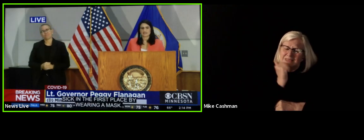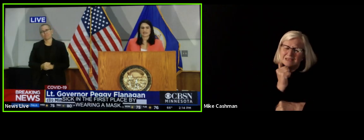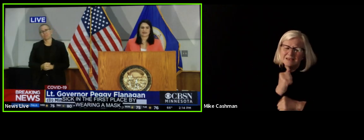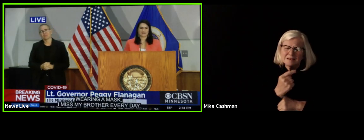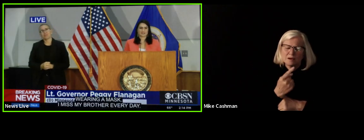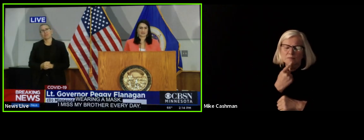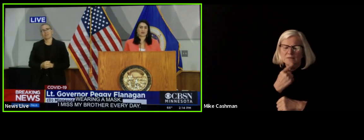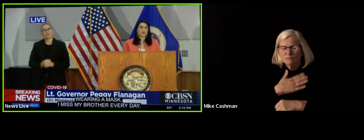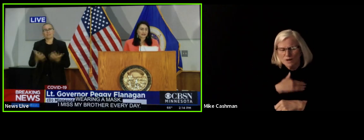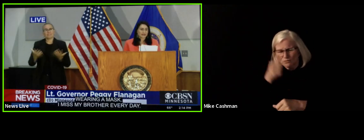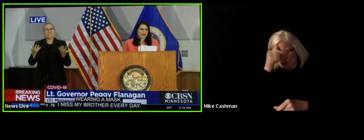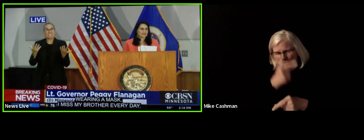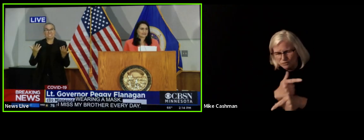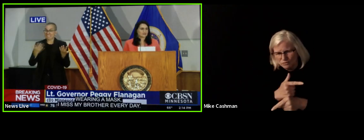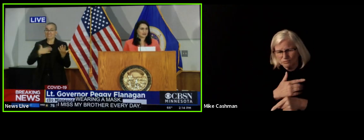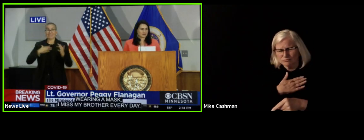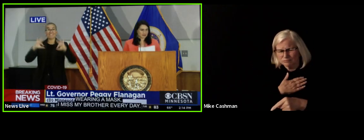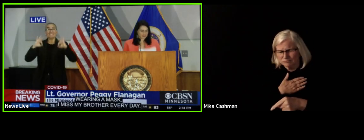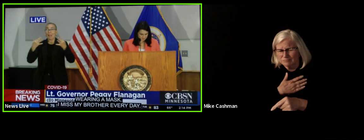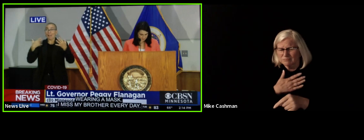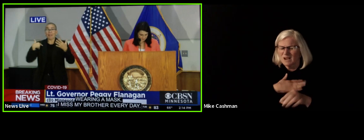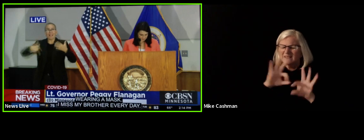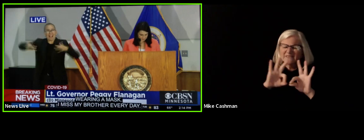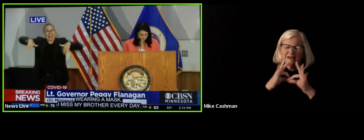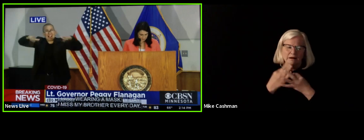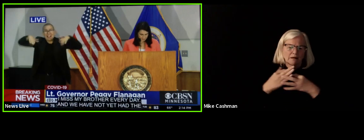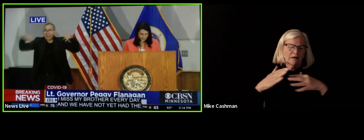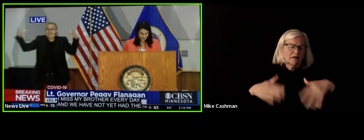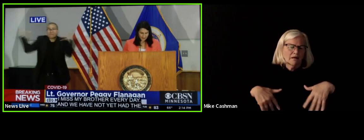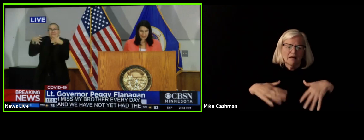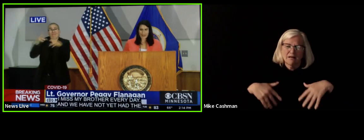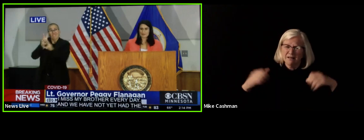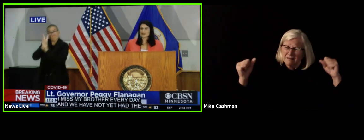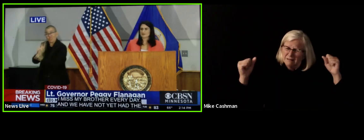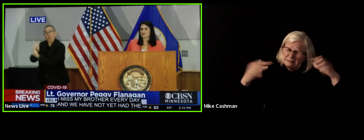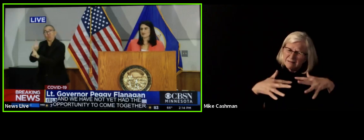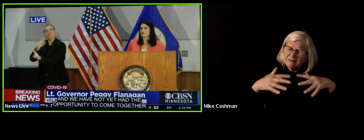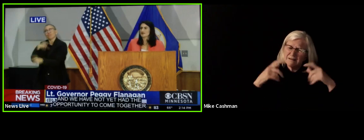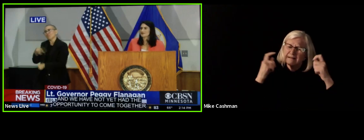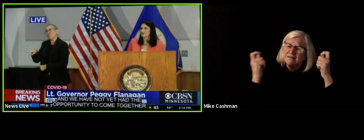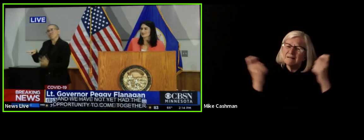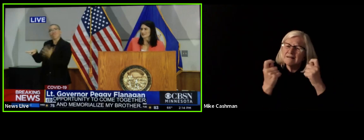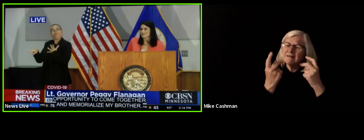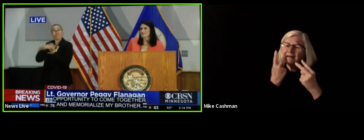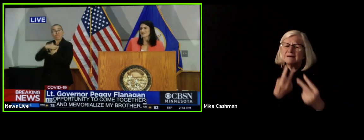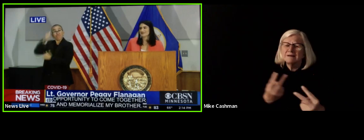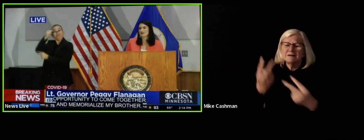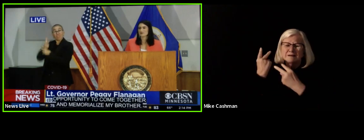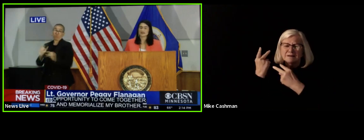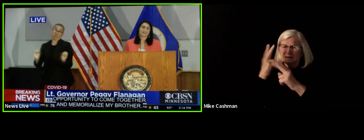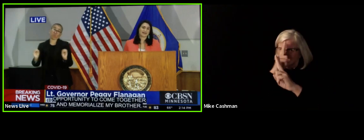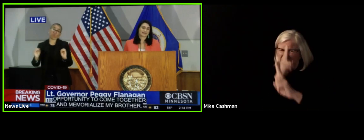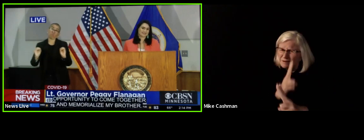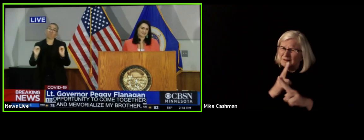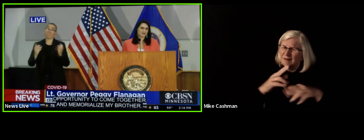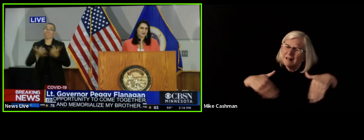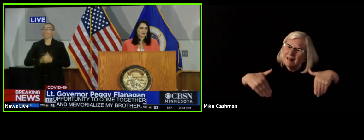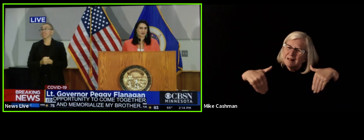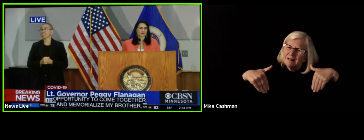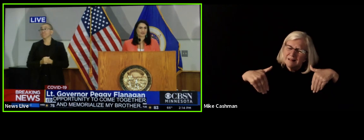come together to memorialize my brother. I pick up the phone regularly to send him a